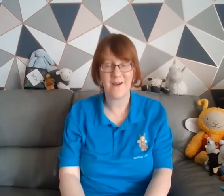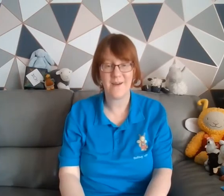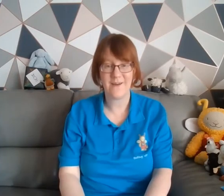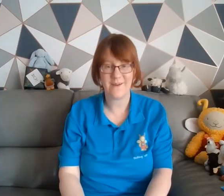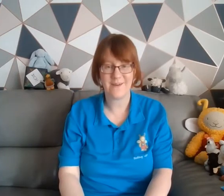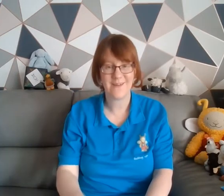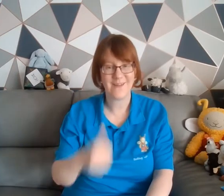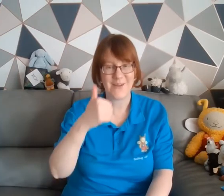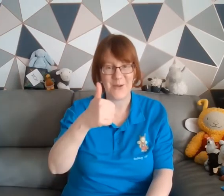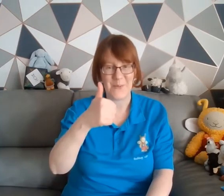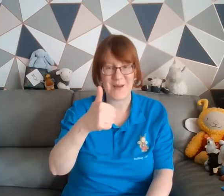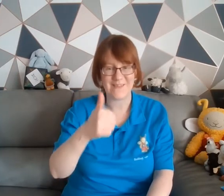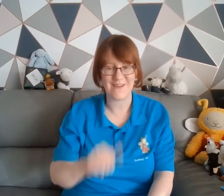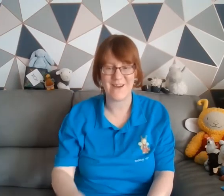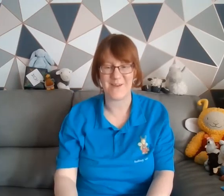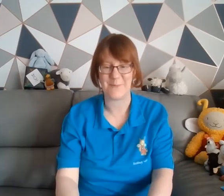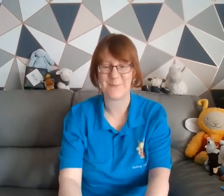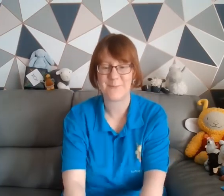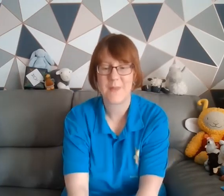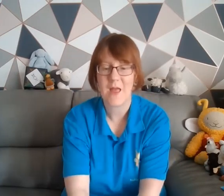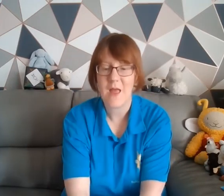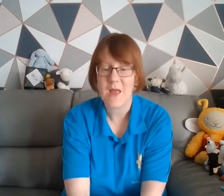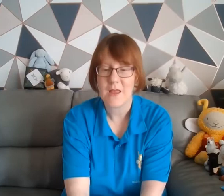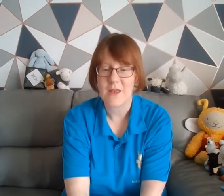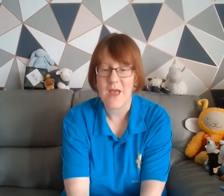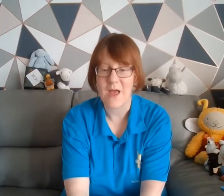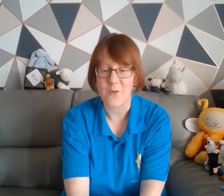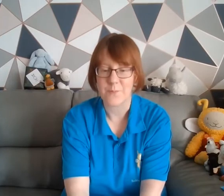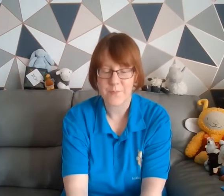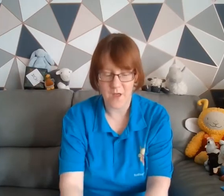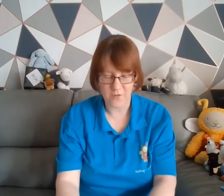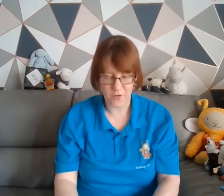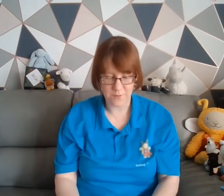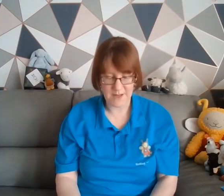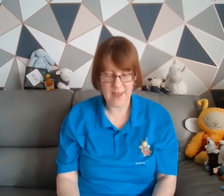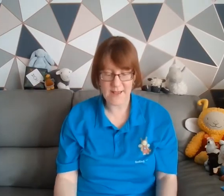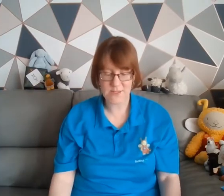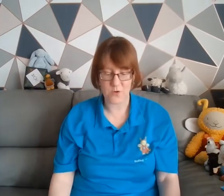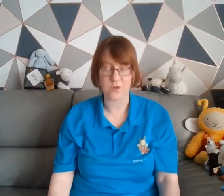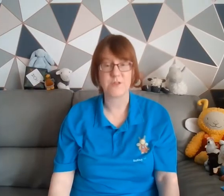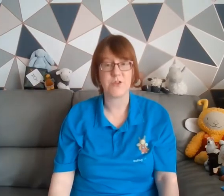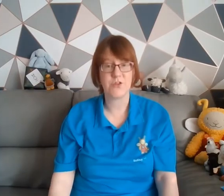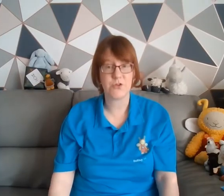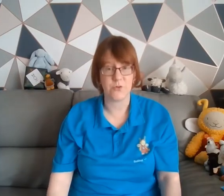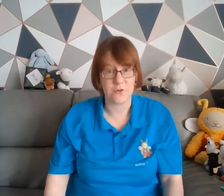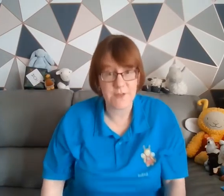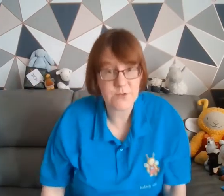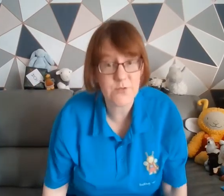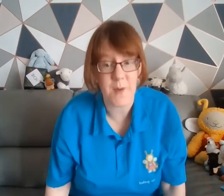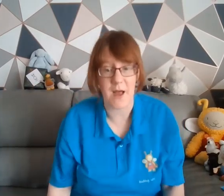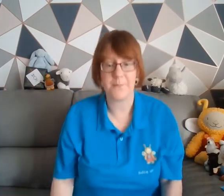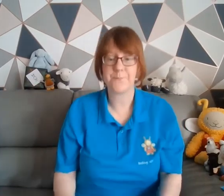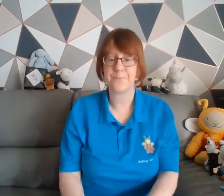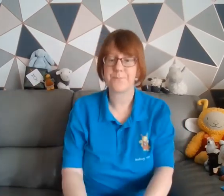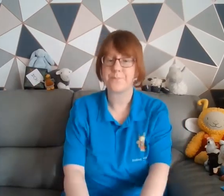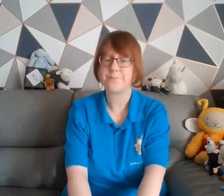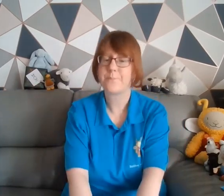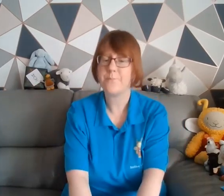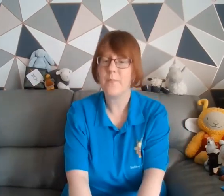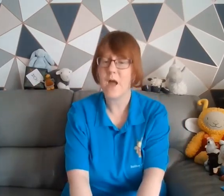are. Well done. Now, I've got my next song is the tune of this old man, and